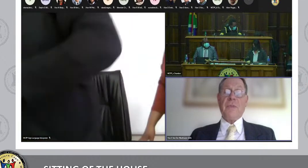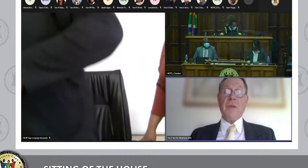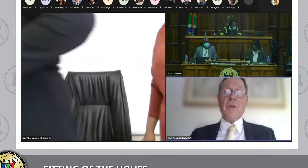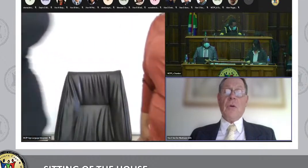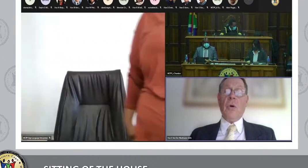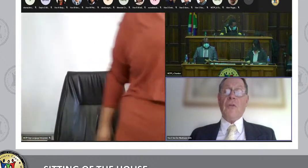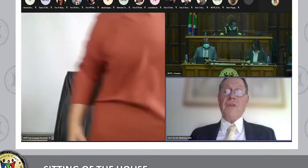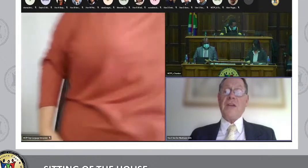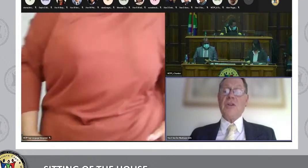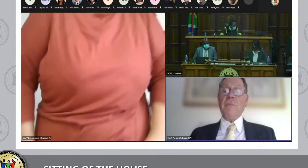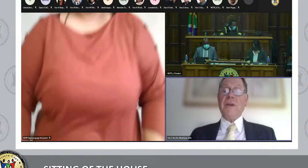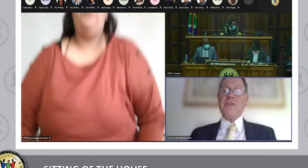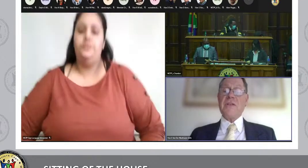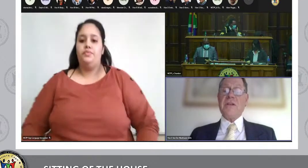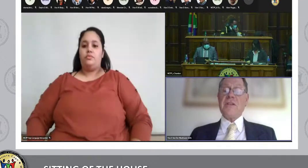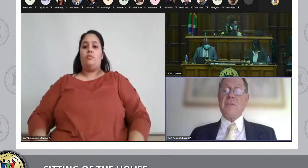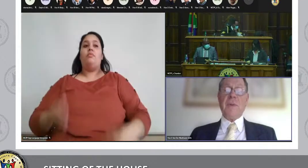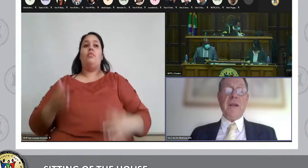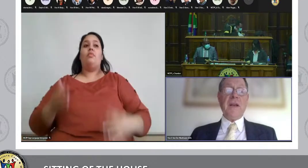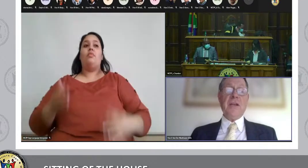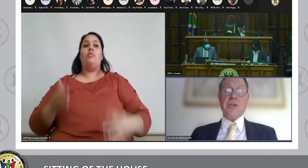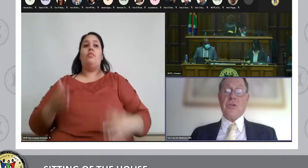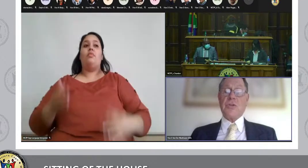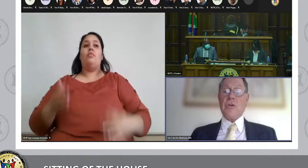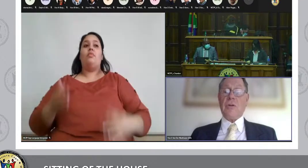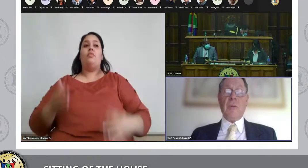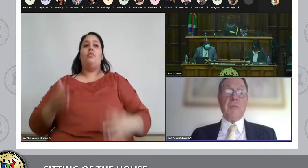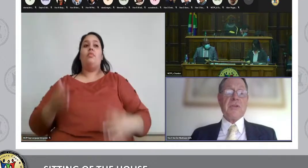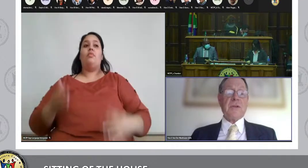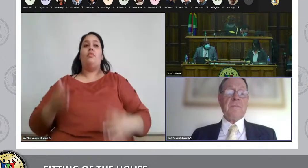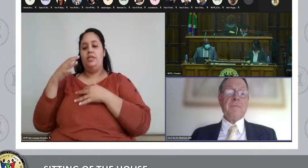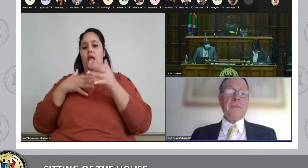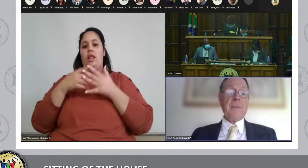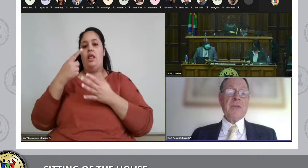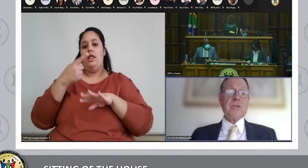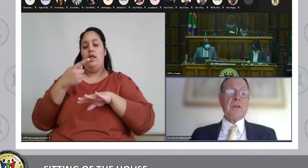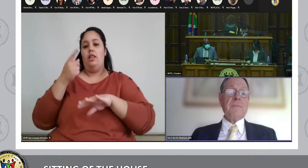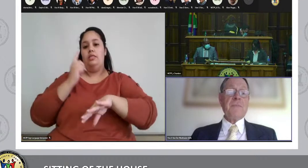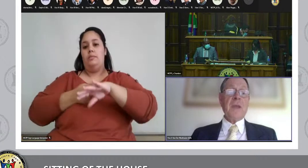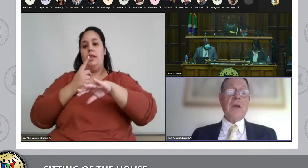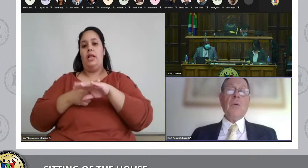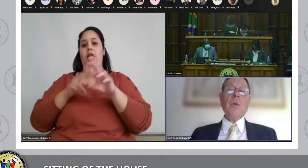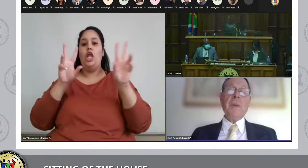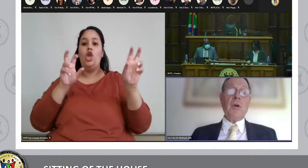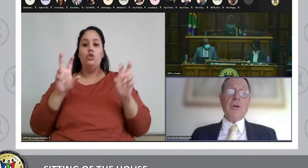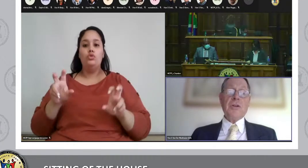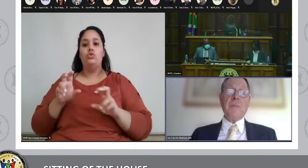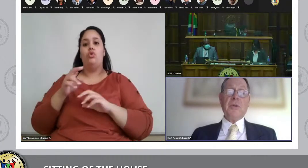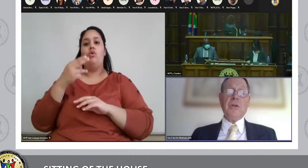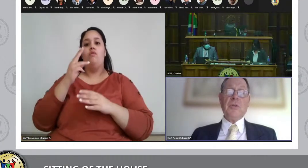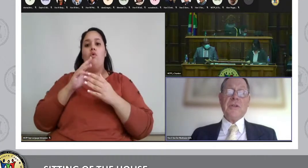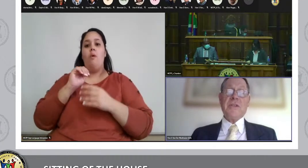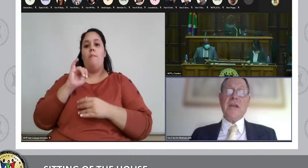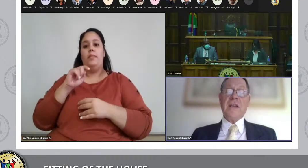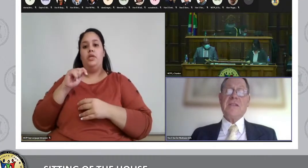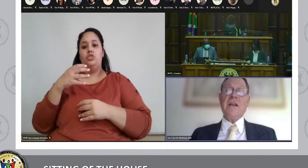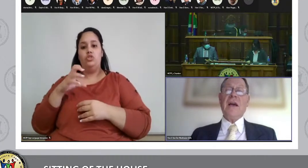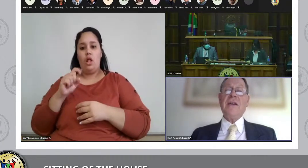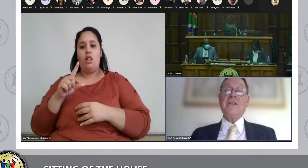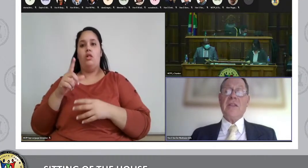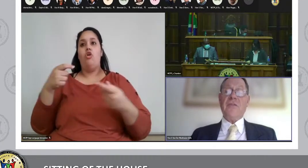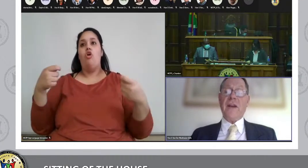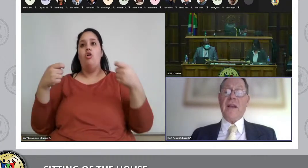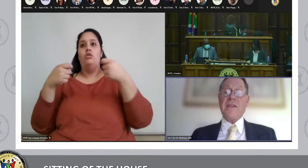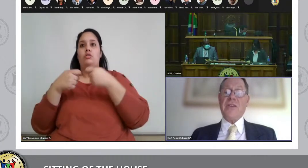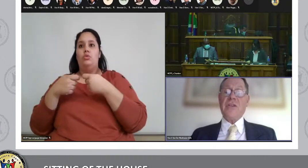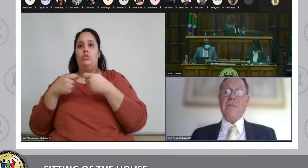yourself or of national ministers in disciplinary issues, Honorable Mitchell, would be contributing to the serious